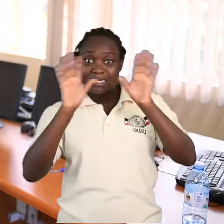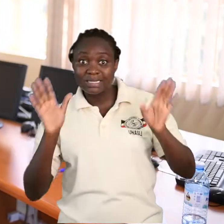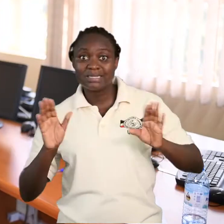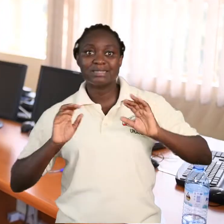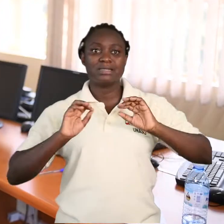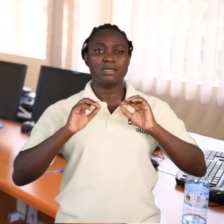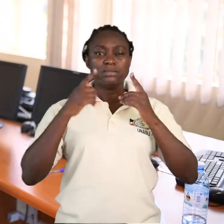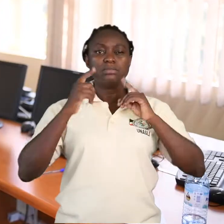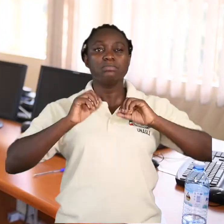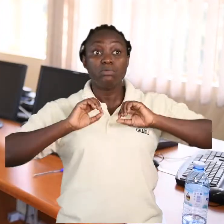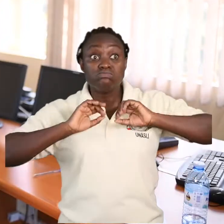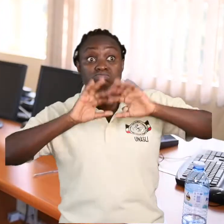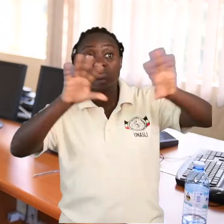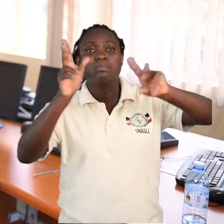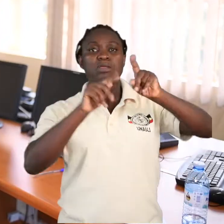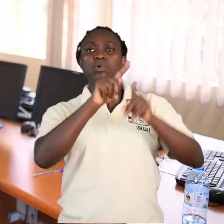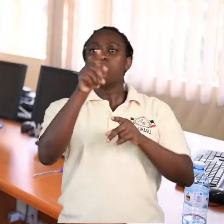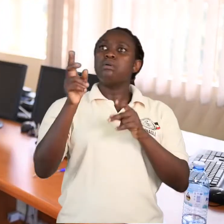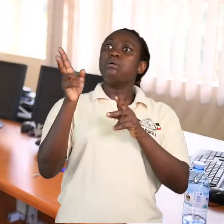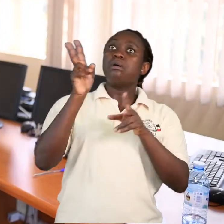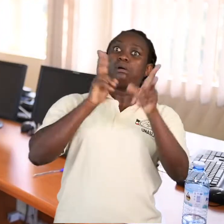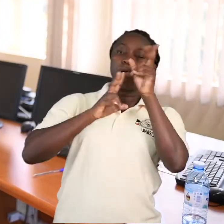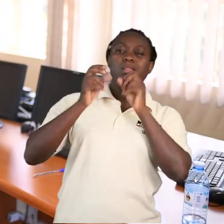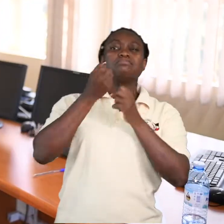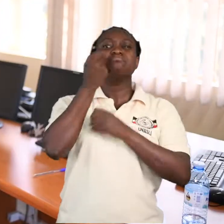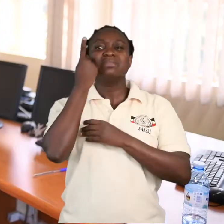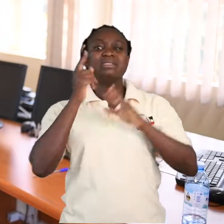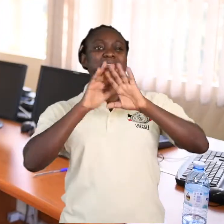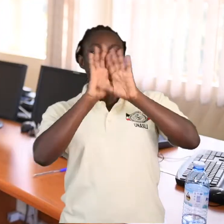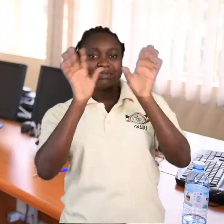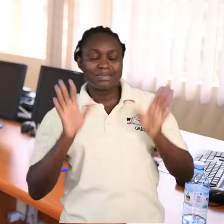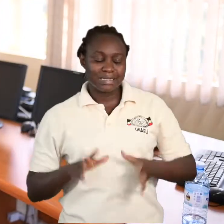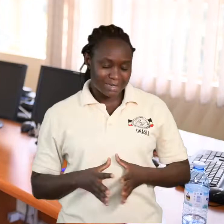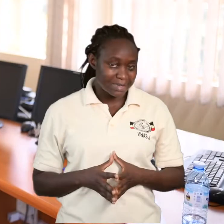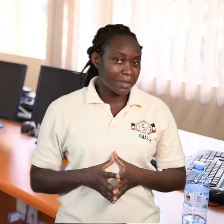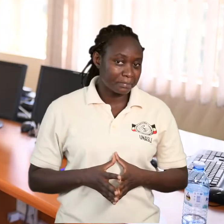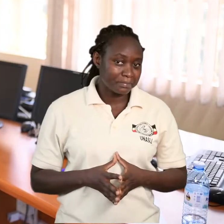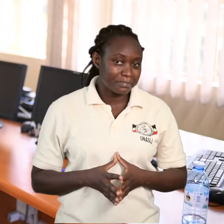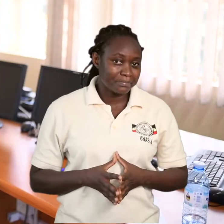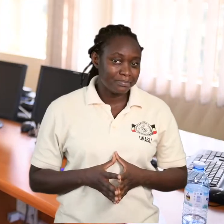the community, to the society in which you interact.